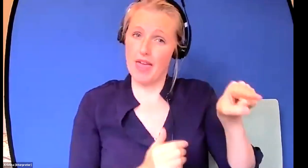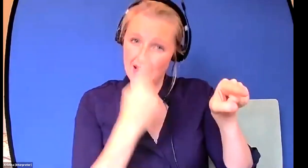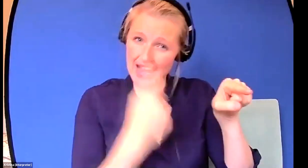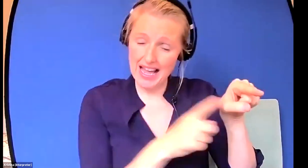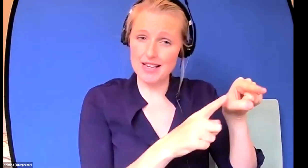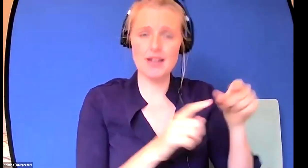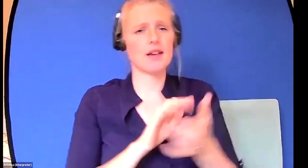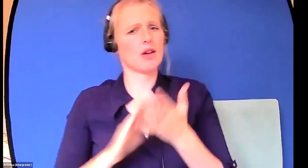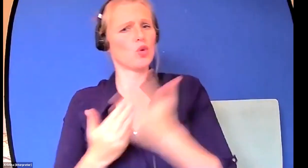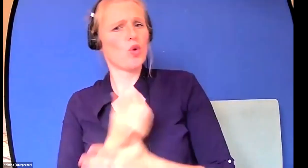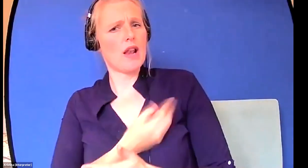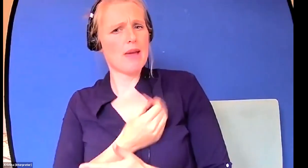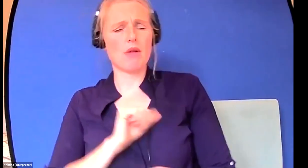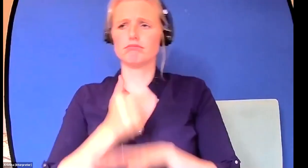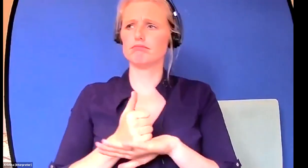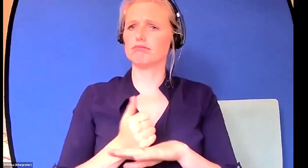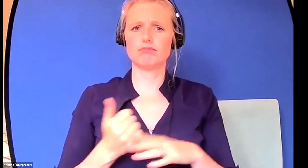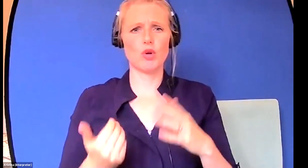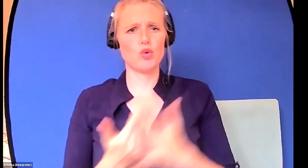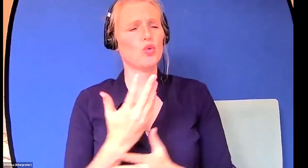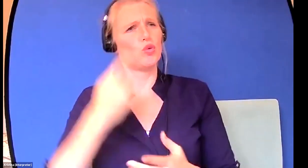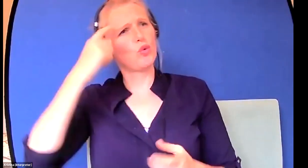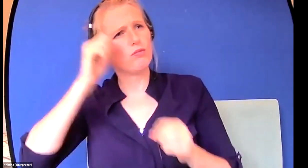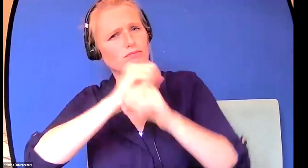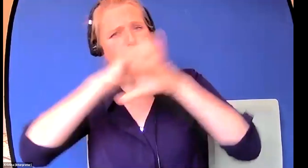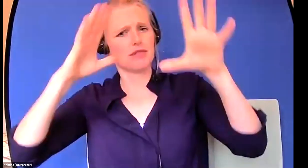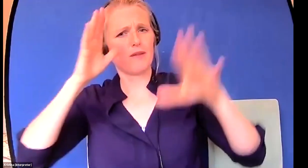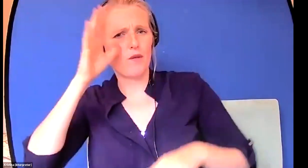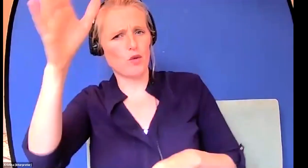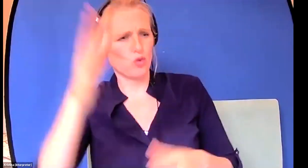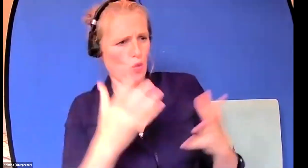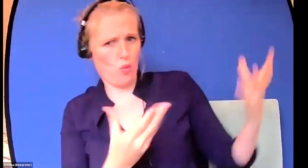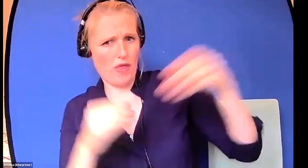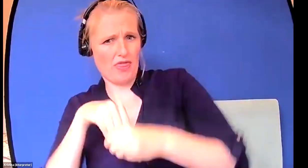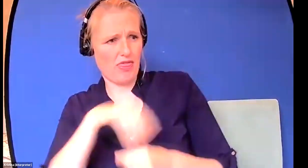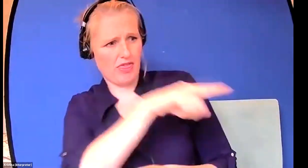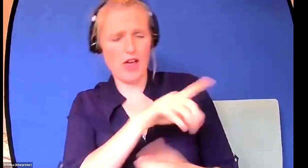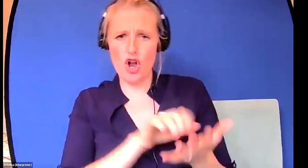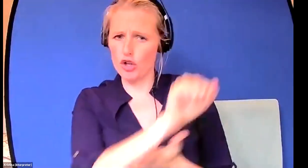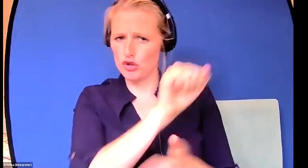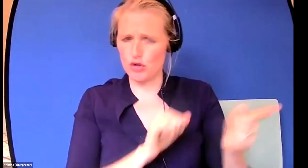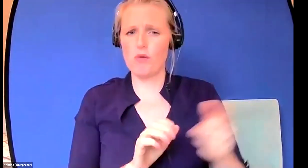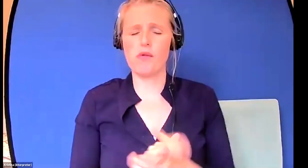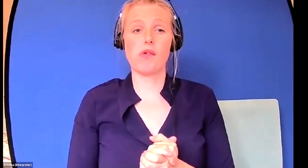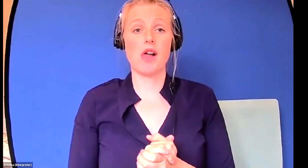Labour establish a kind of hold on the future. So we should be wary, I think, of just